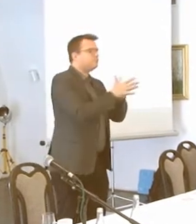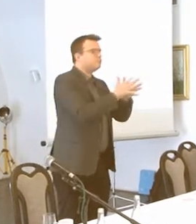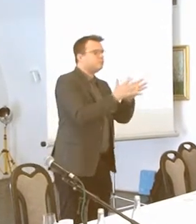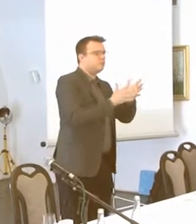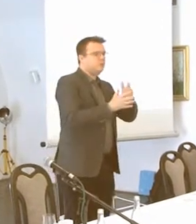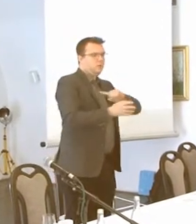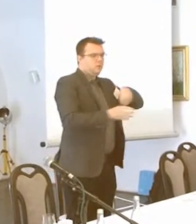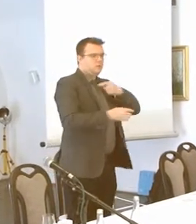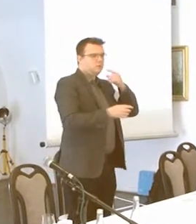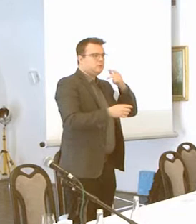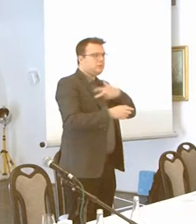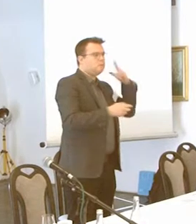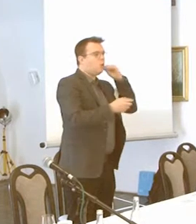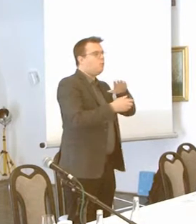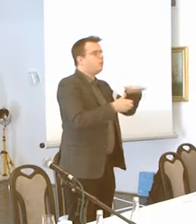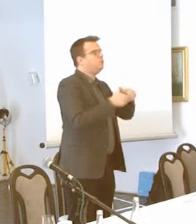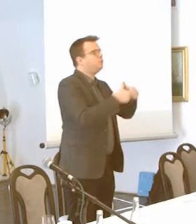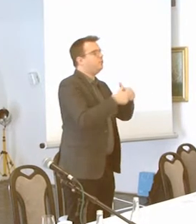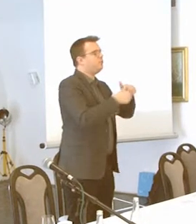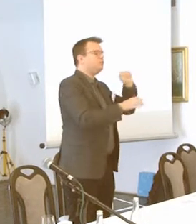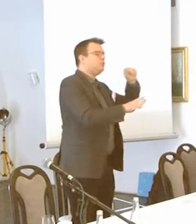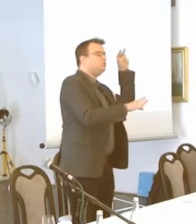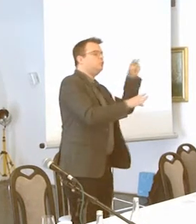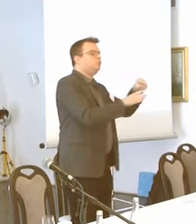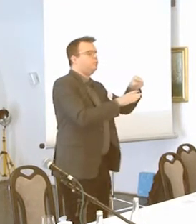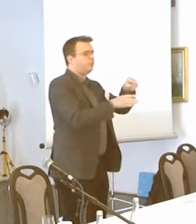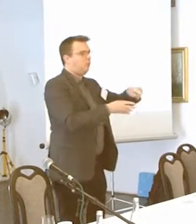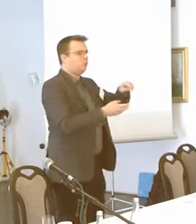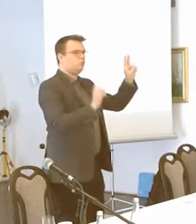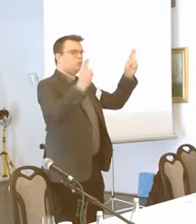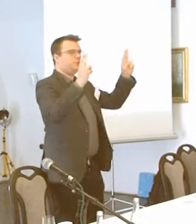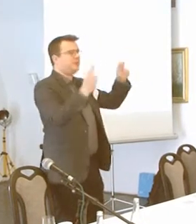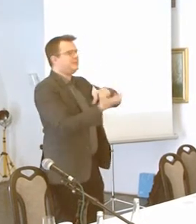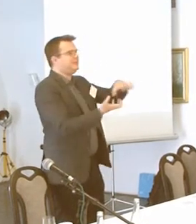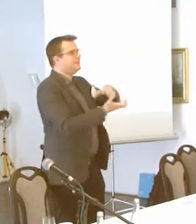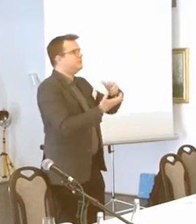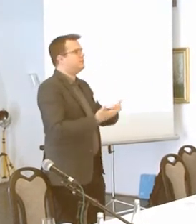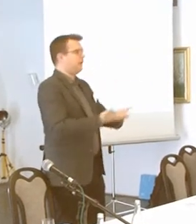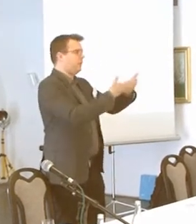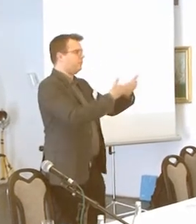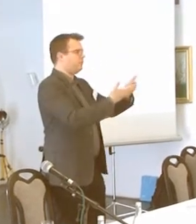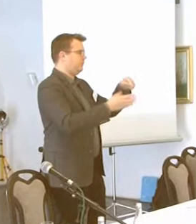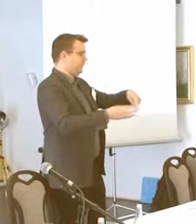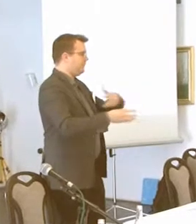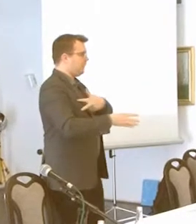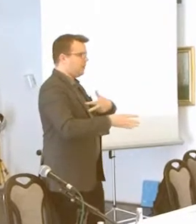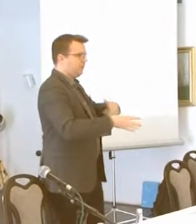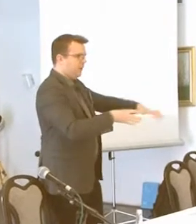you, I'm going to explain a little bit about how the Danish Deaf Association's view upon the current